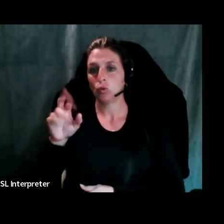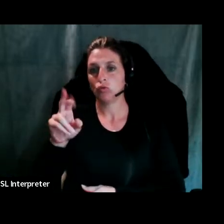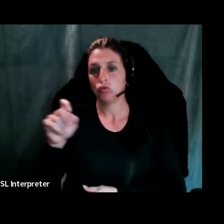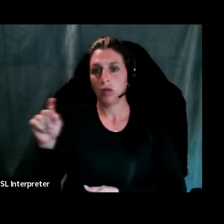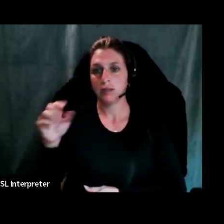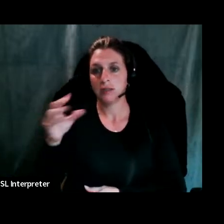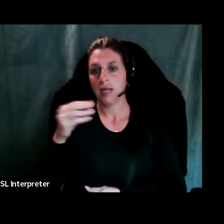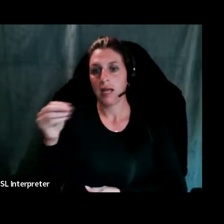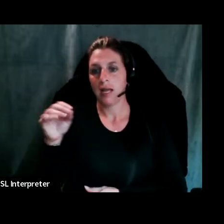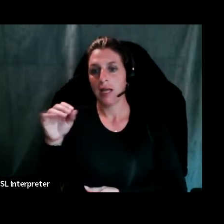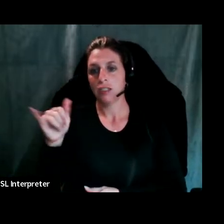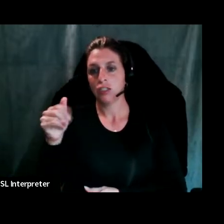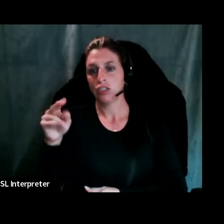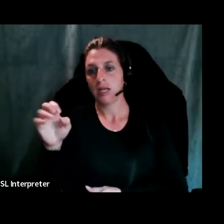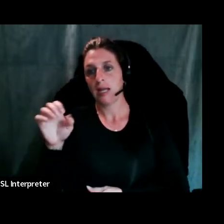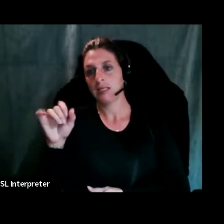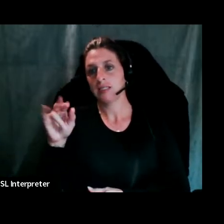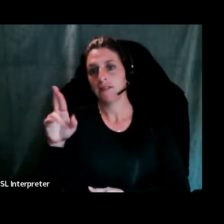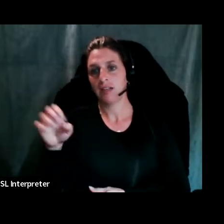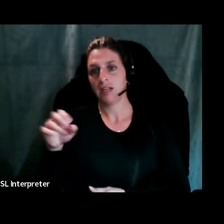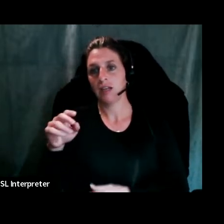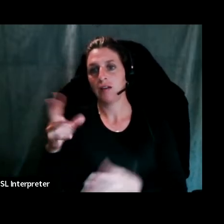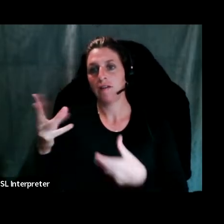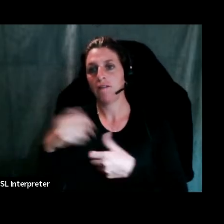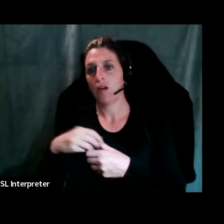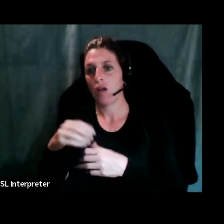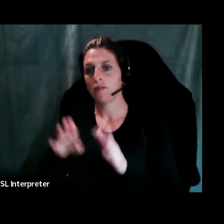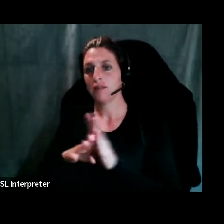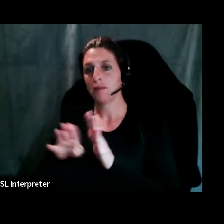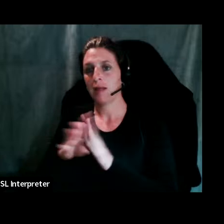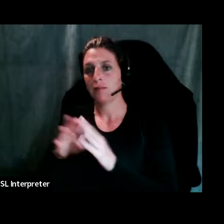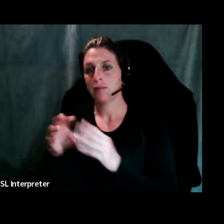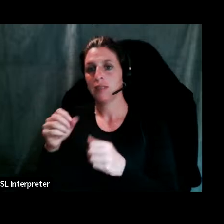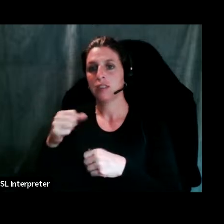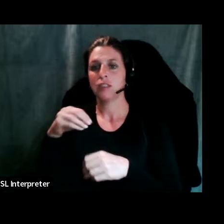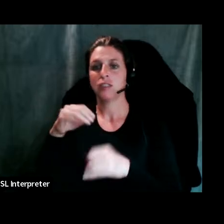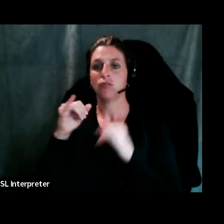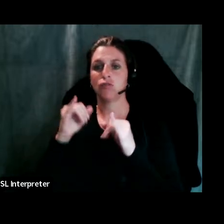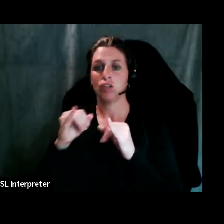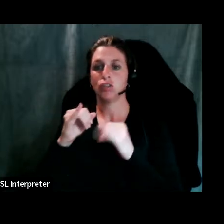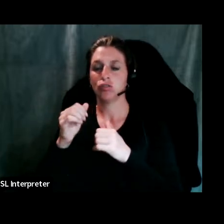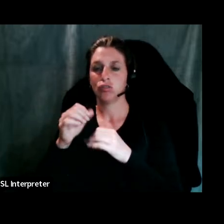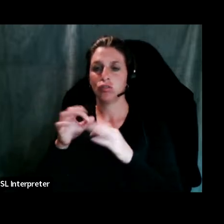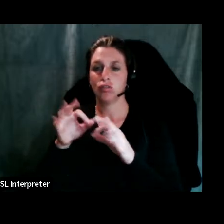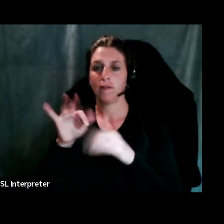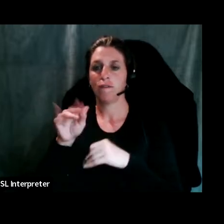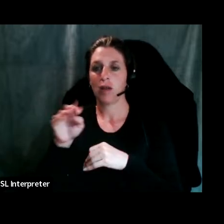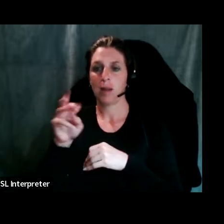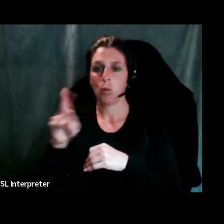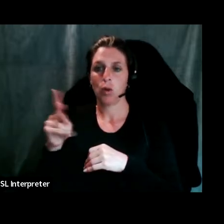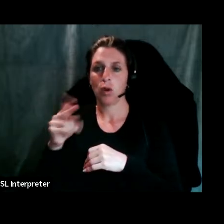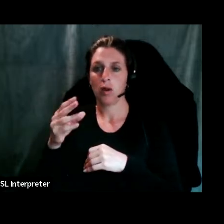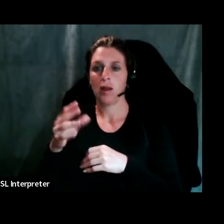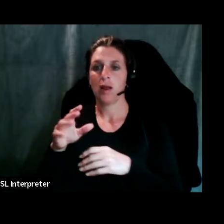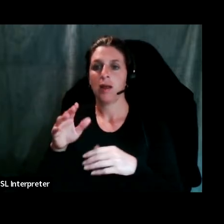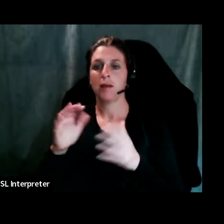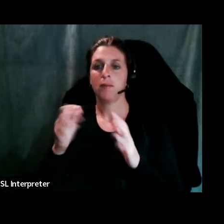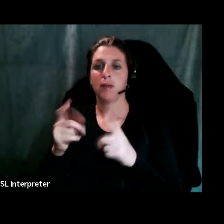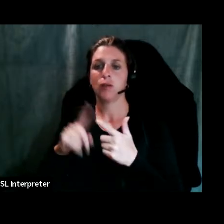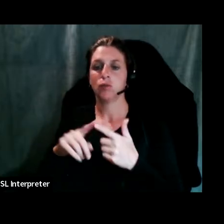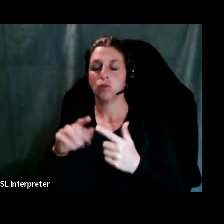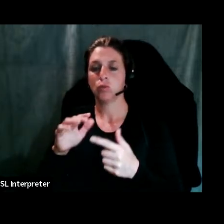were involved with the development of the instructional framework, and as opposed to how much was done by our own ILT